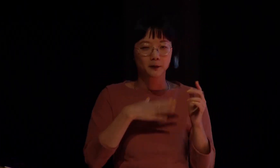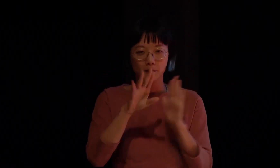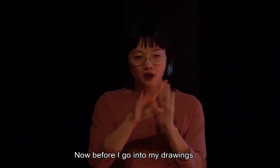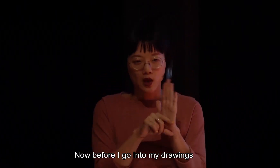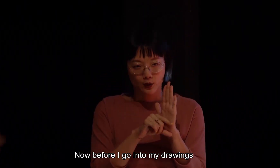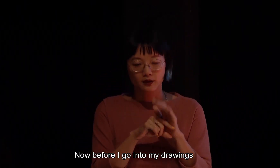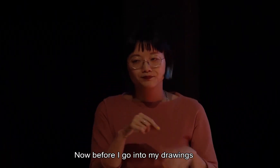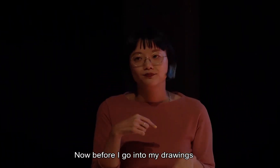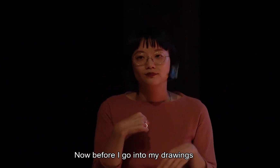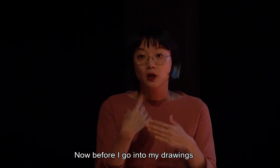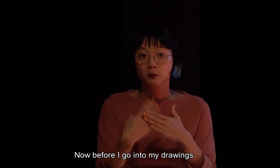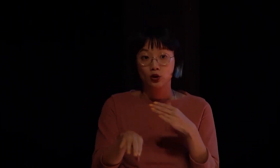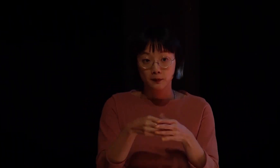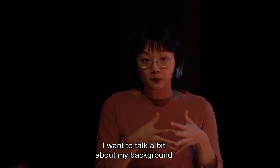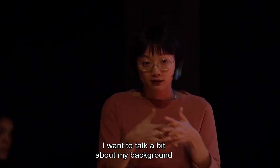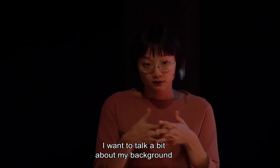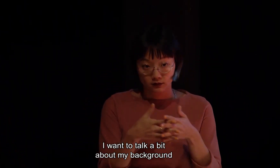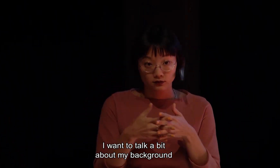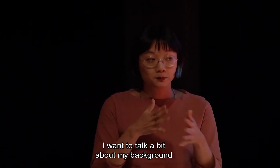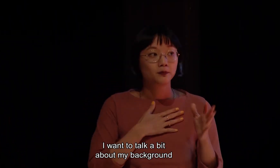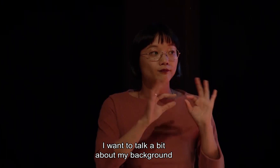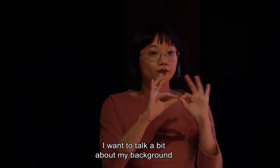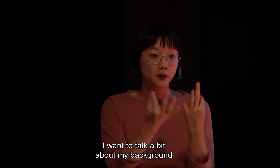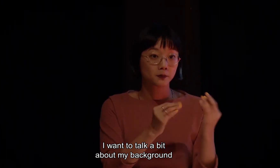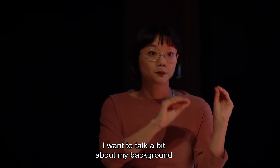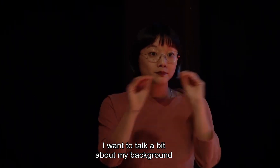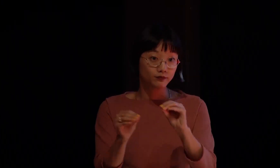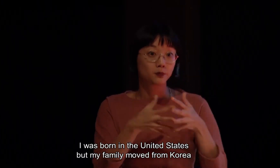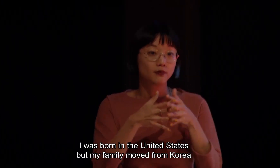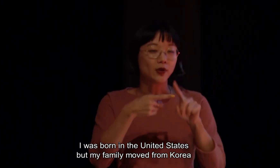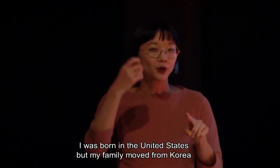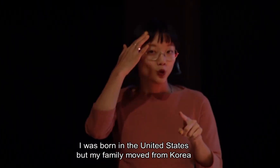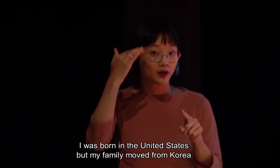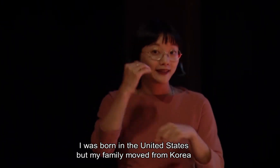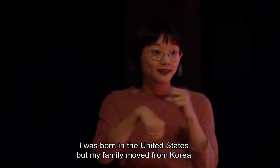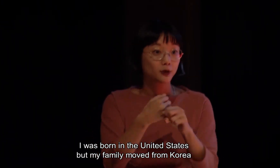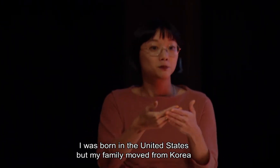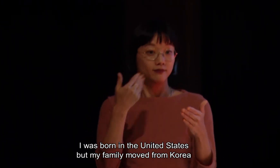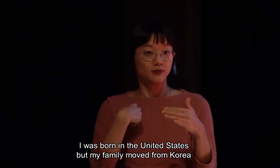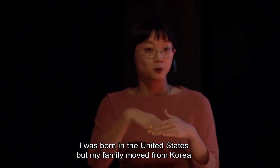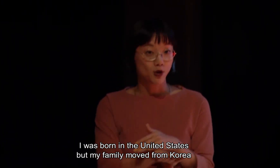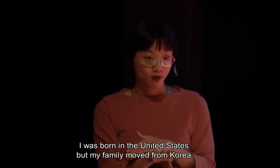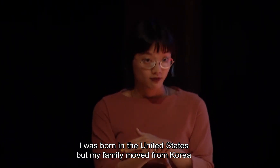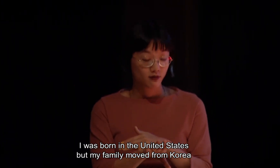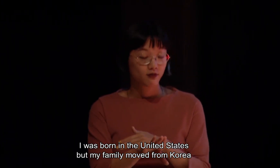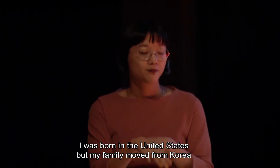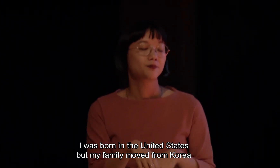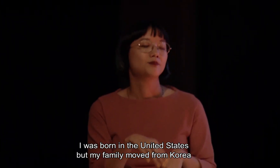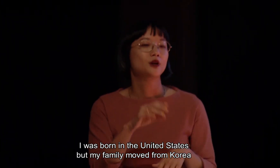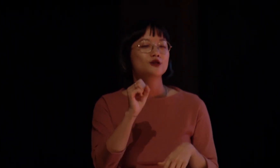Now, before I go into my drawings, I want to talk a bit about my background. I was born in the United States, but my family moved from Korea a